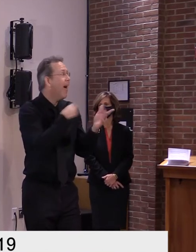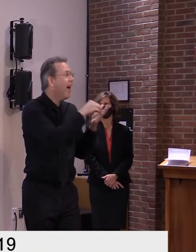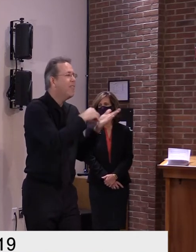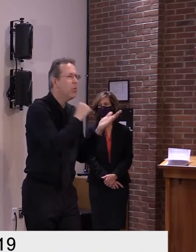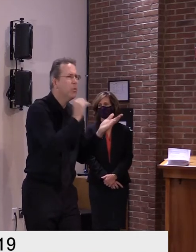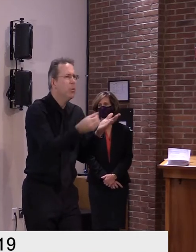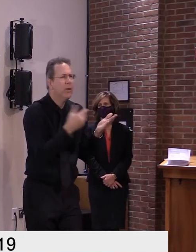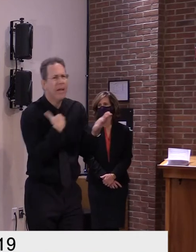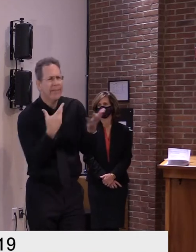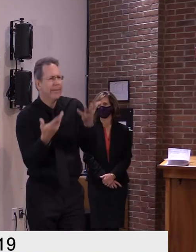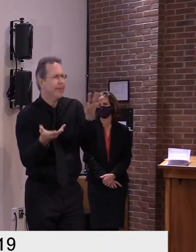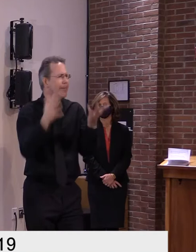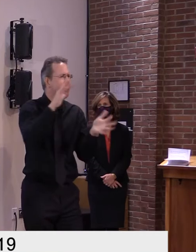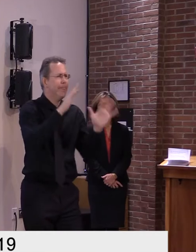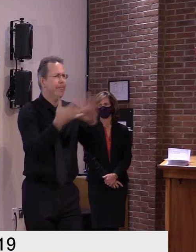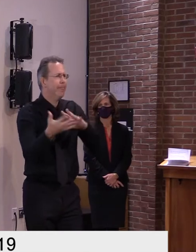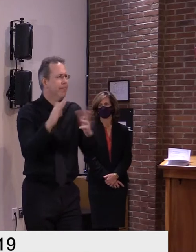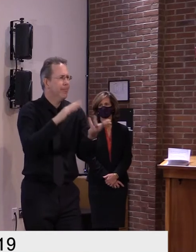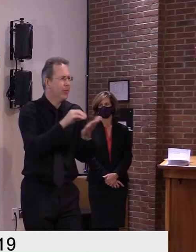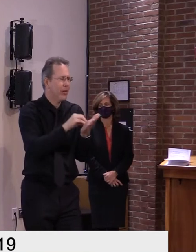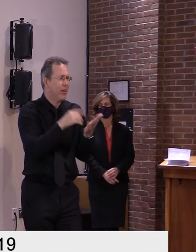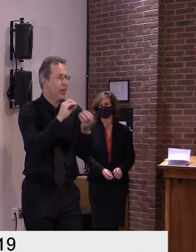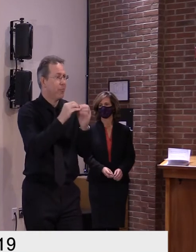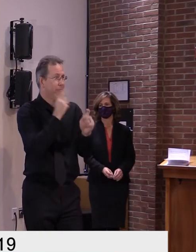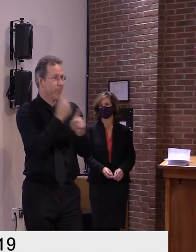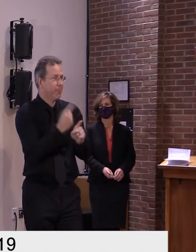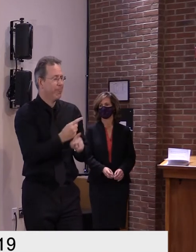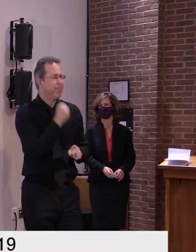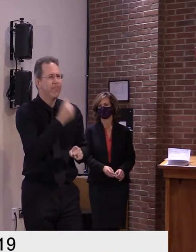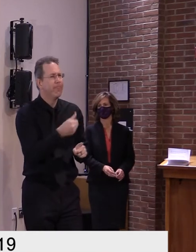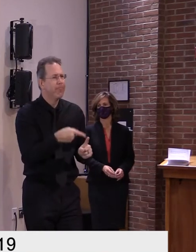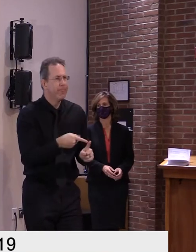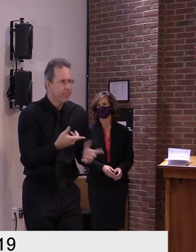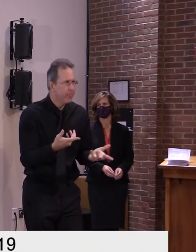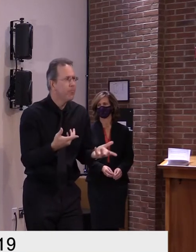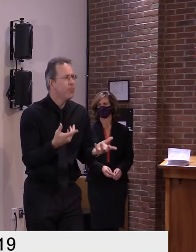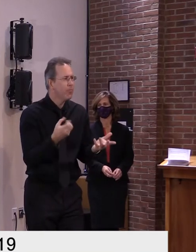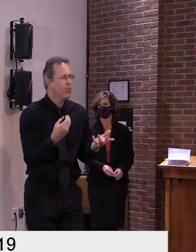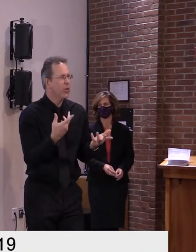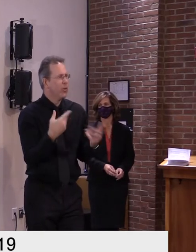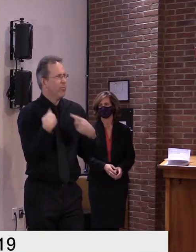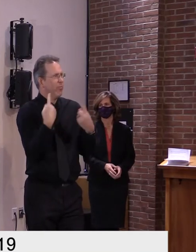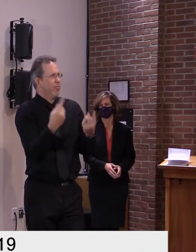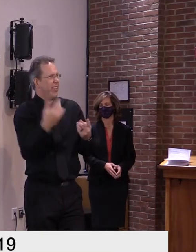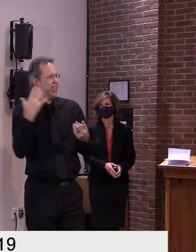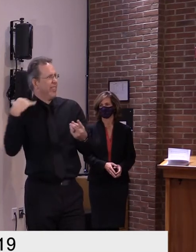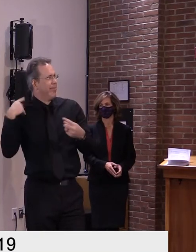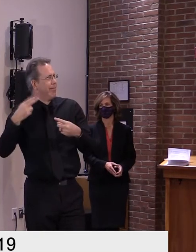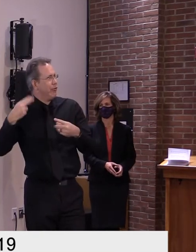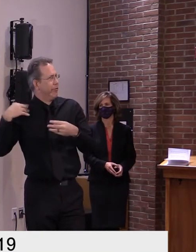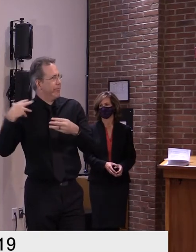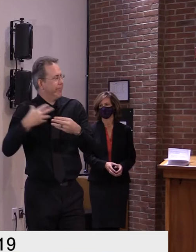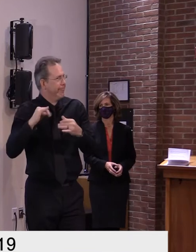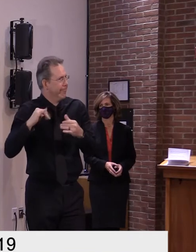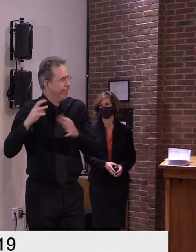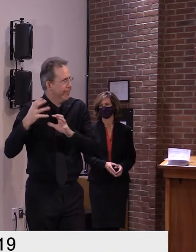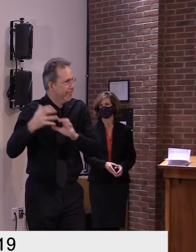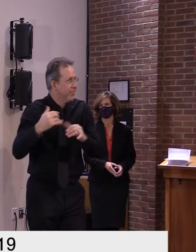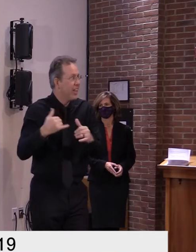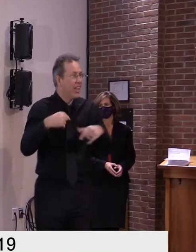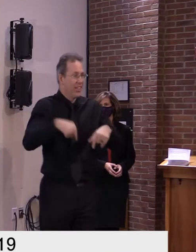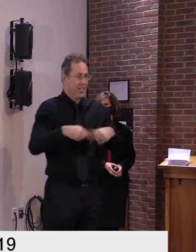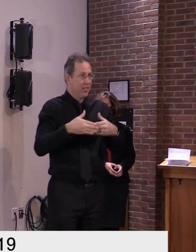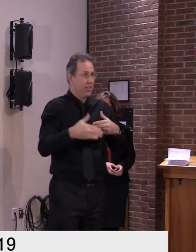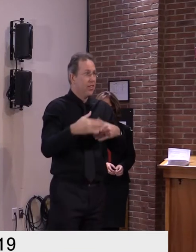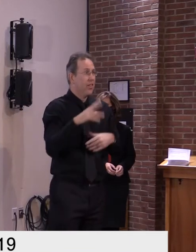that from a historic standpoint. Our goal is to try to change that for this